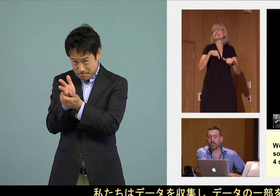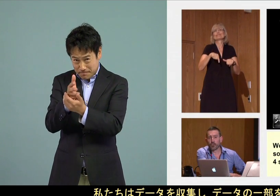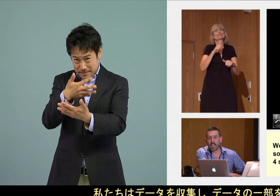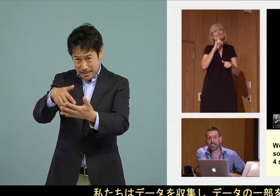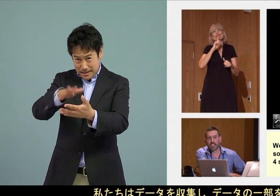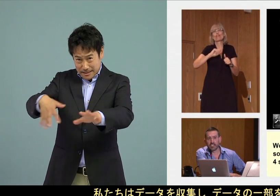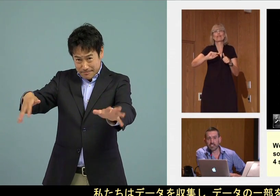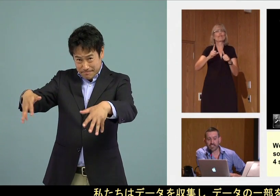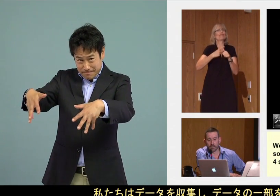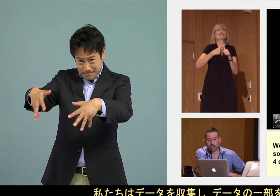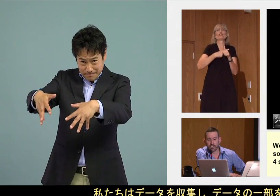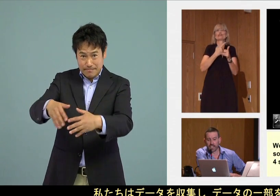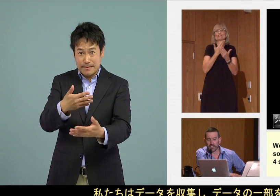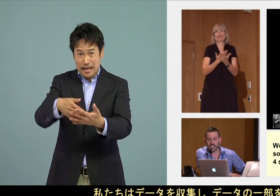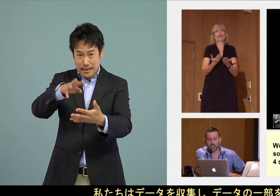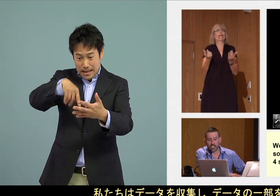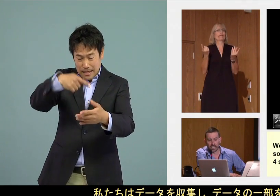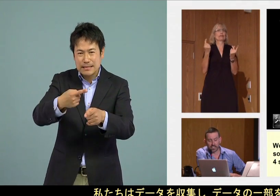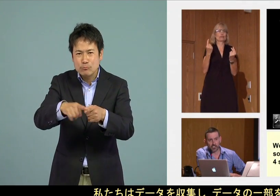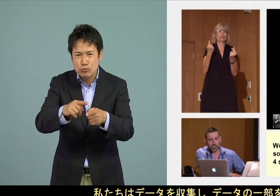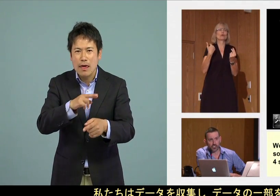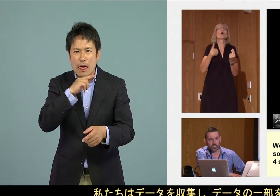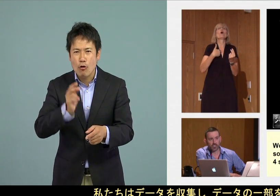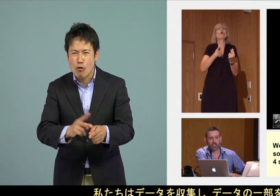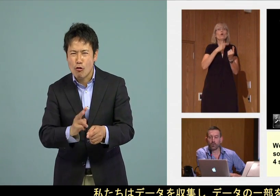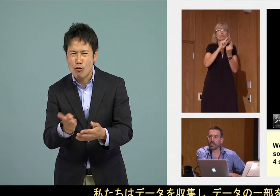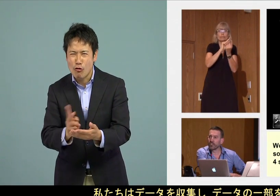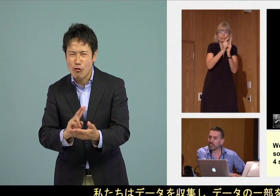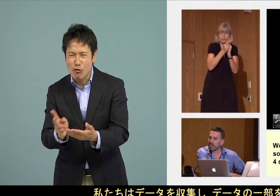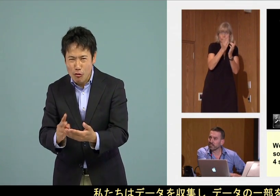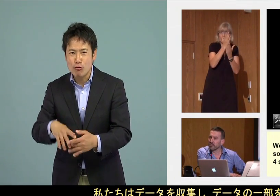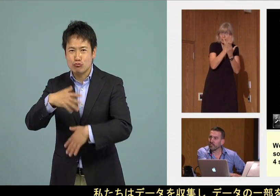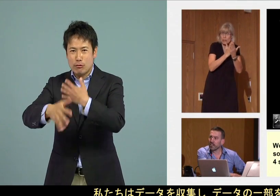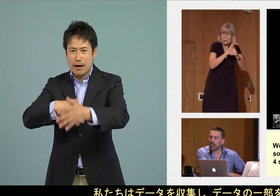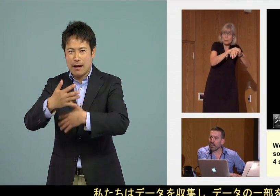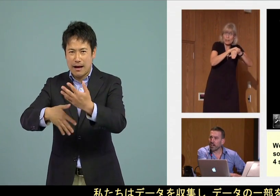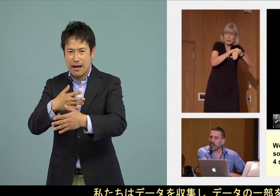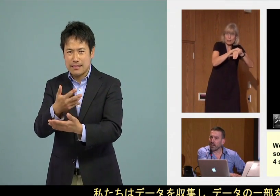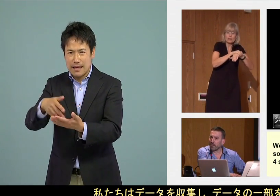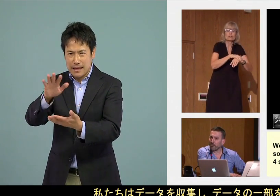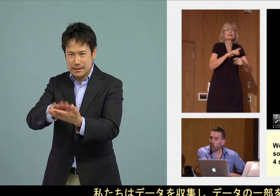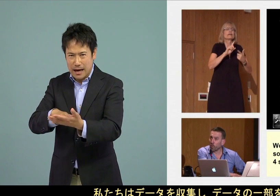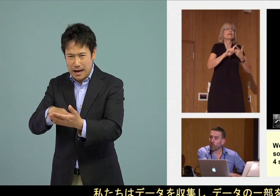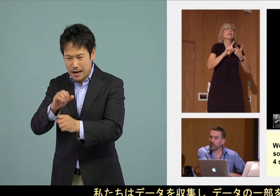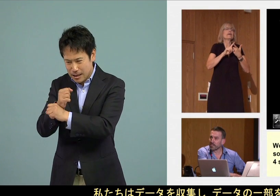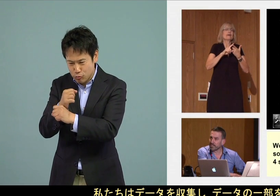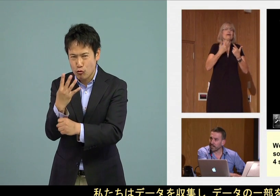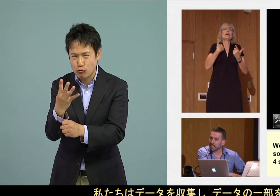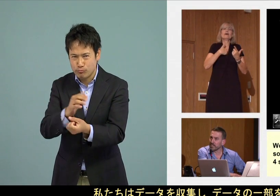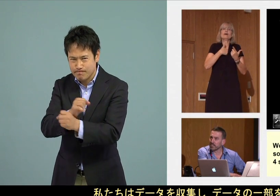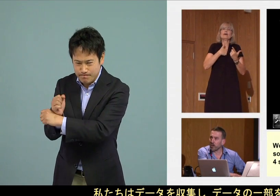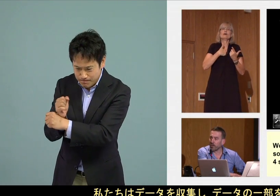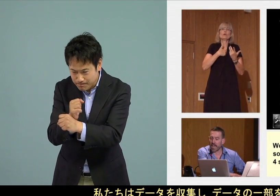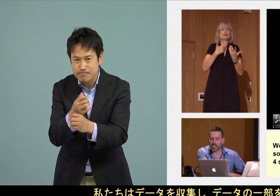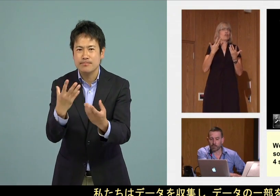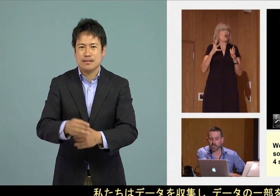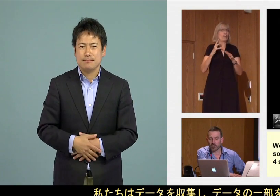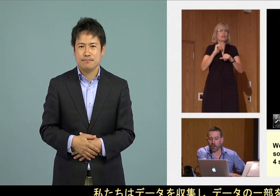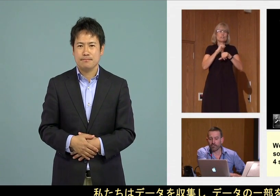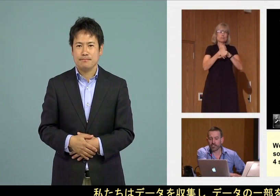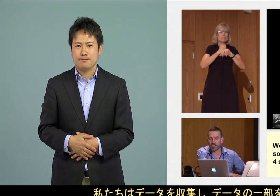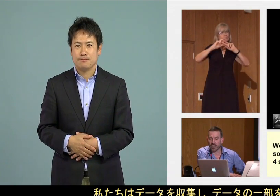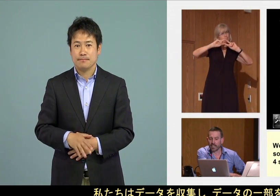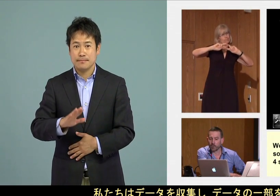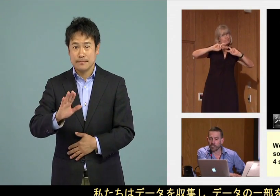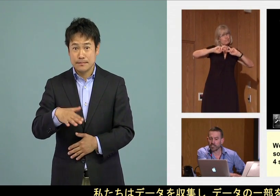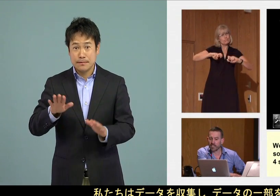we have translated some of the data into English, we have conducted 4 studies on aspects